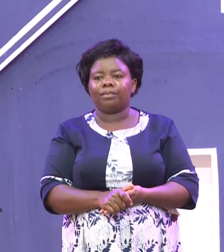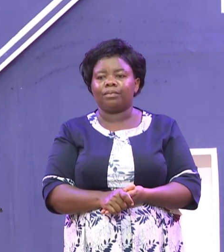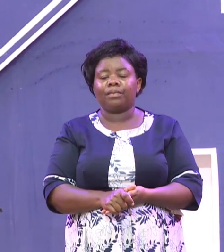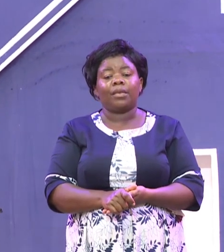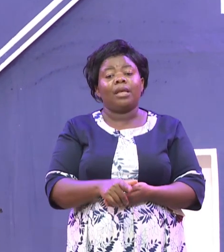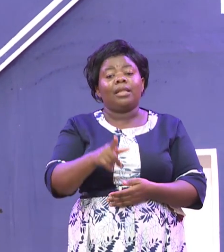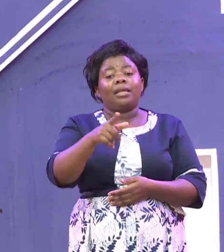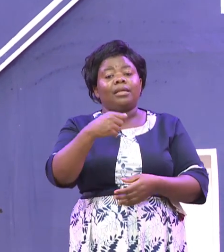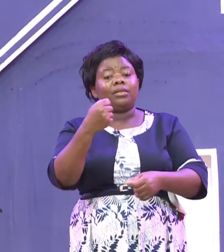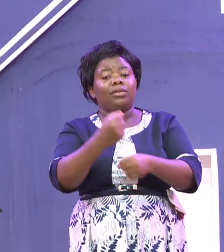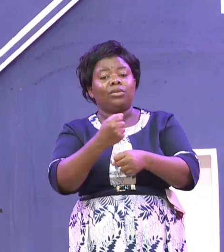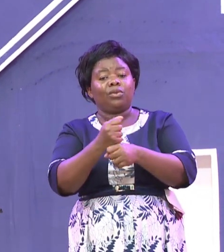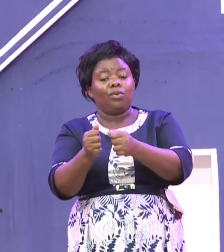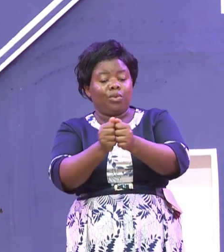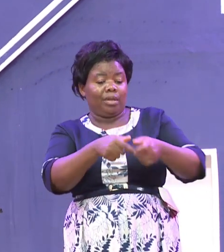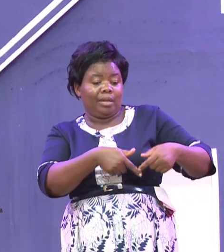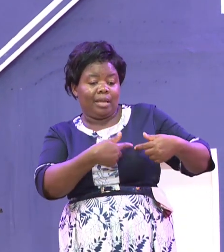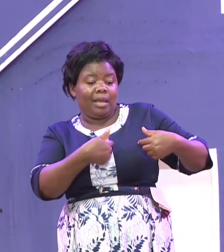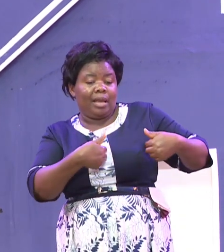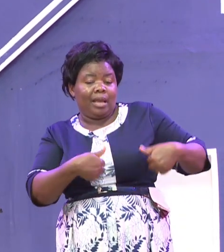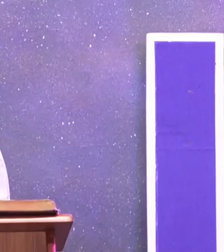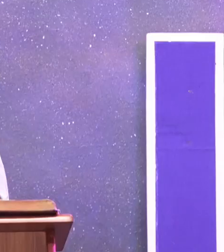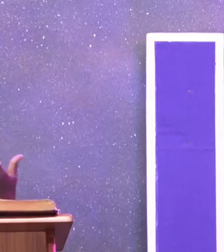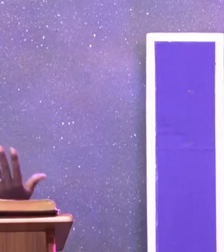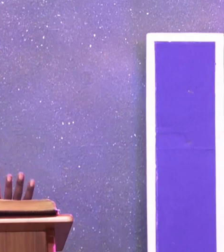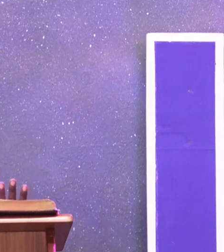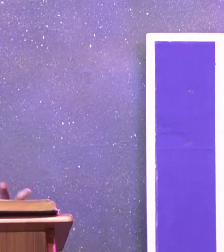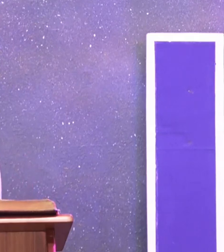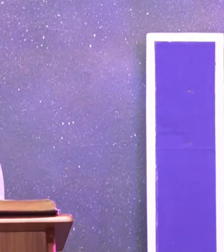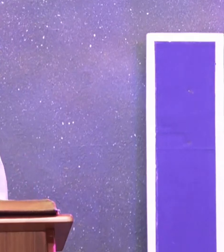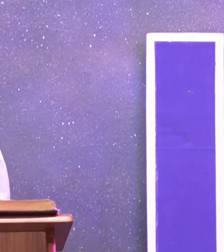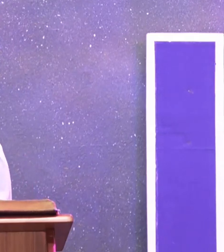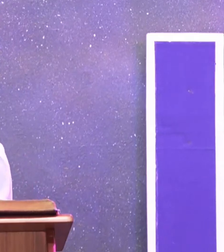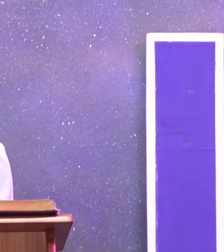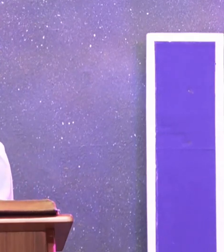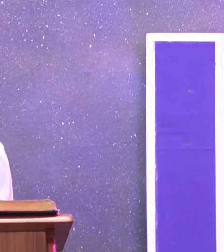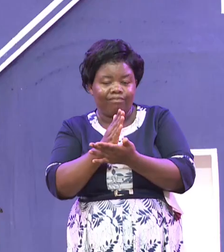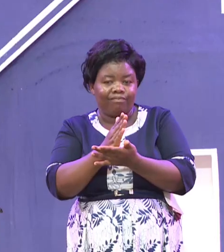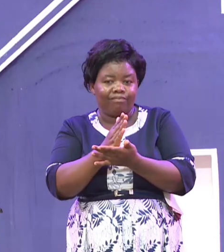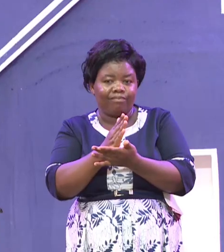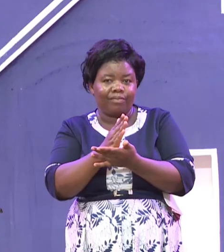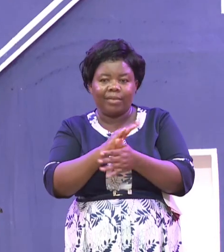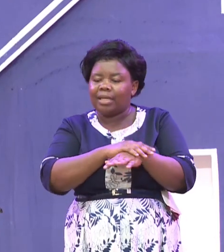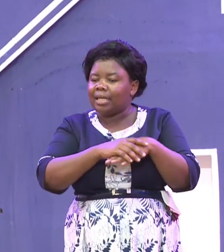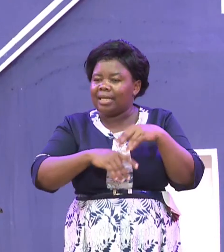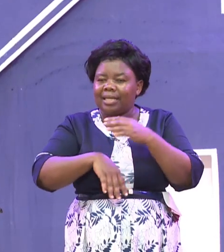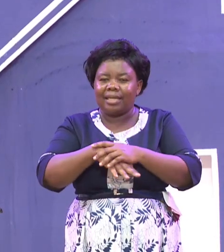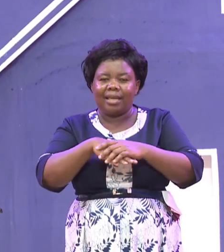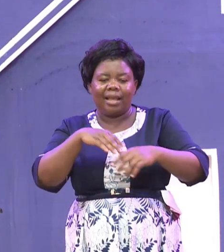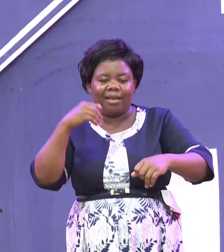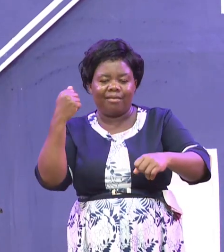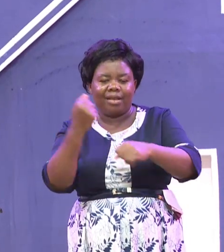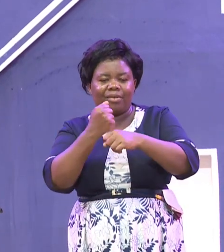Ekyo kikolanga n'omutima omwesimbu. You should always do that with a sincere heart. Tochikola na